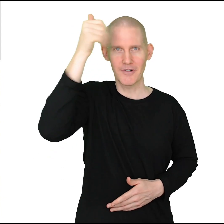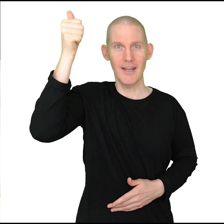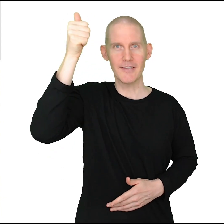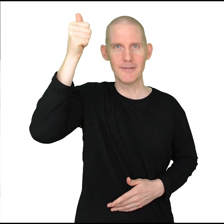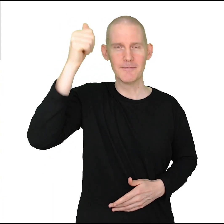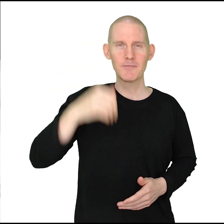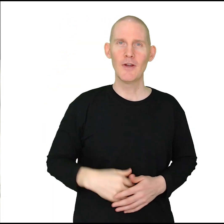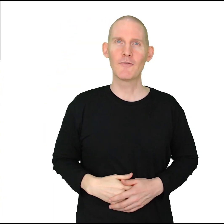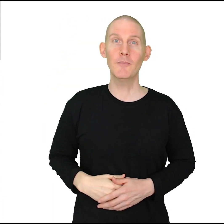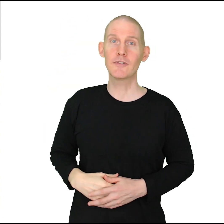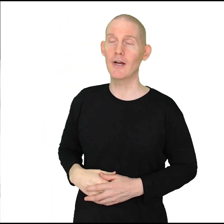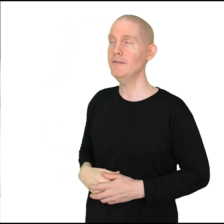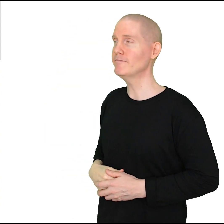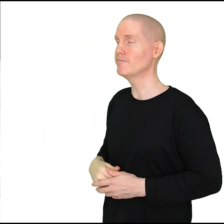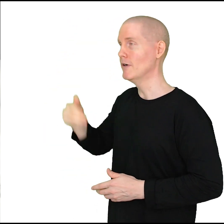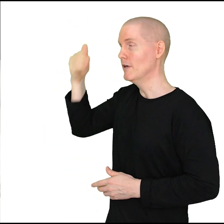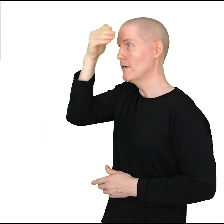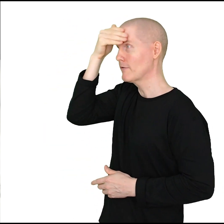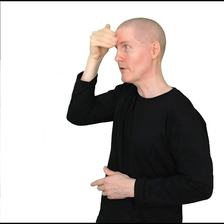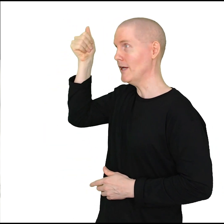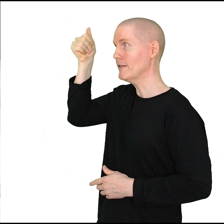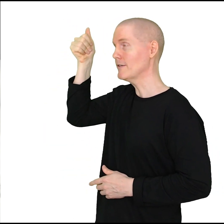Forget. From the side, forget.